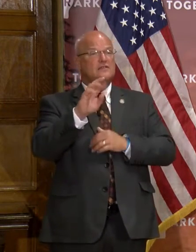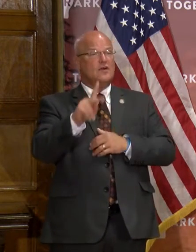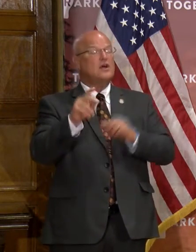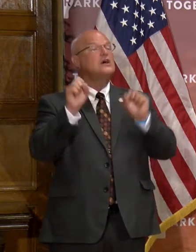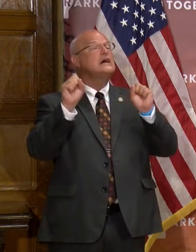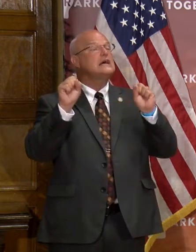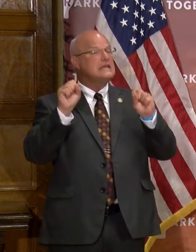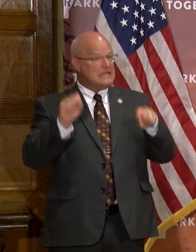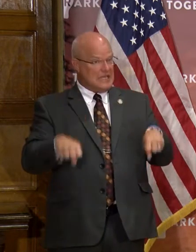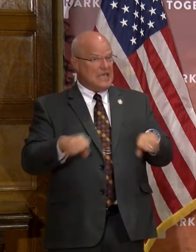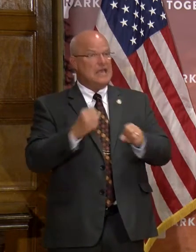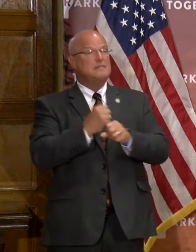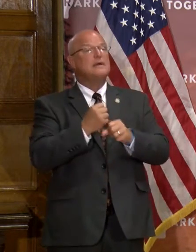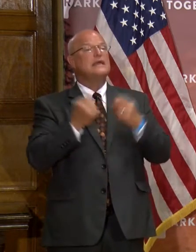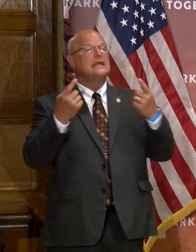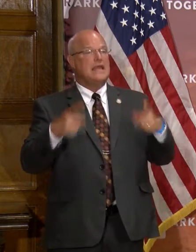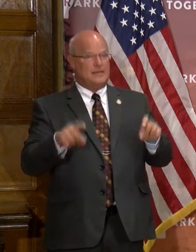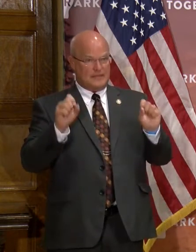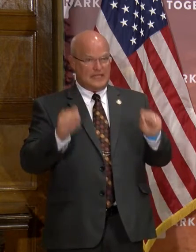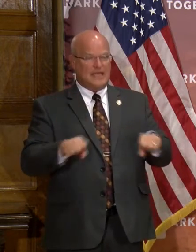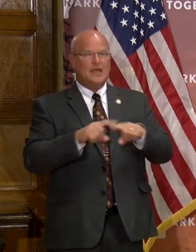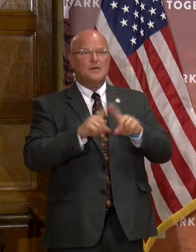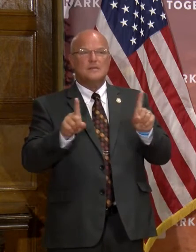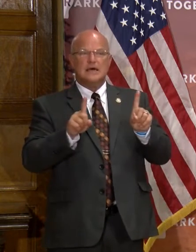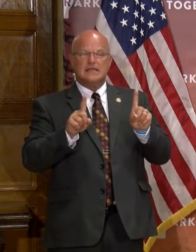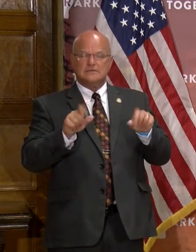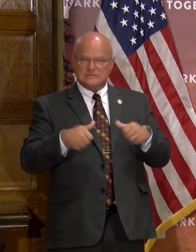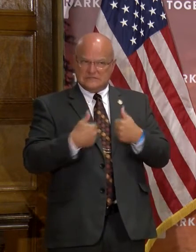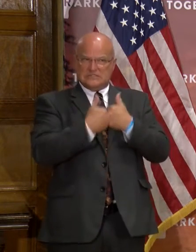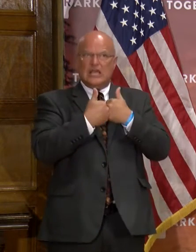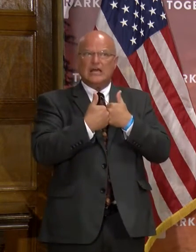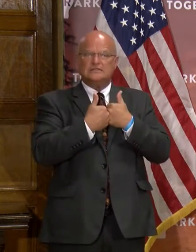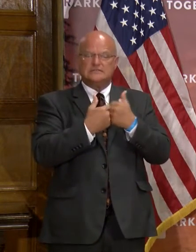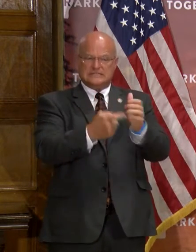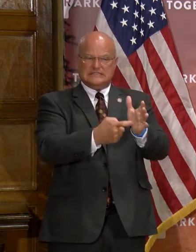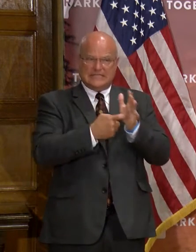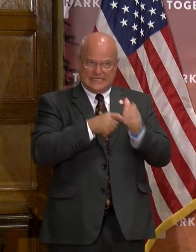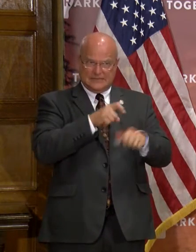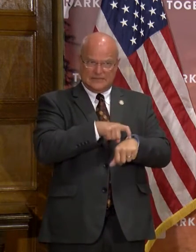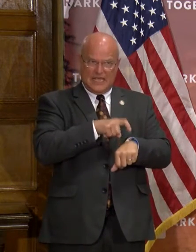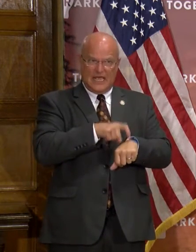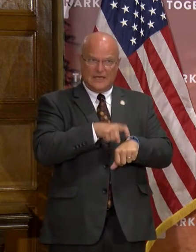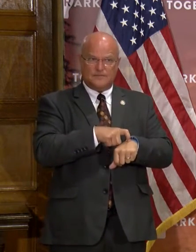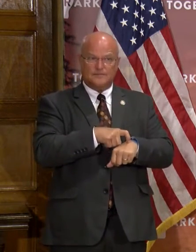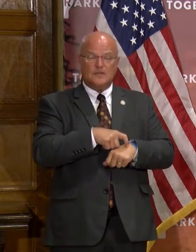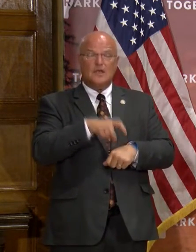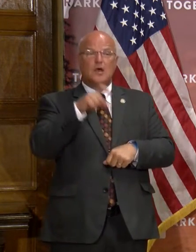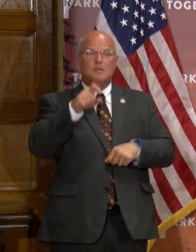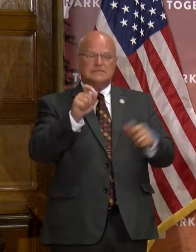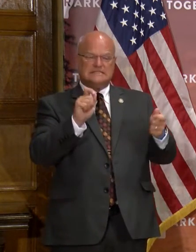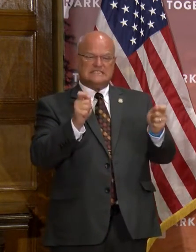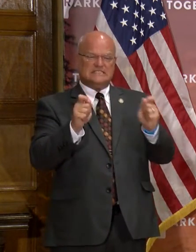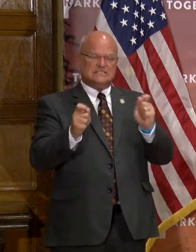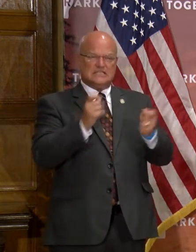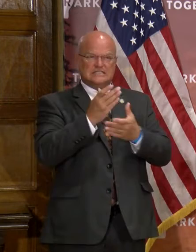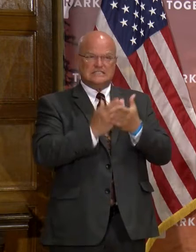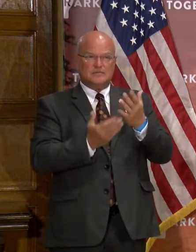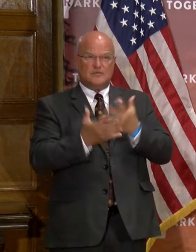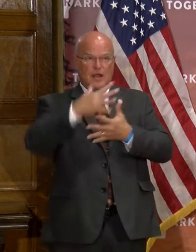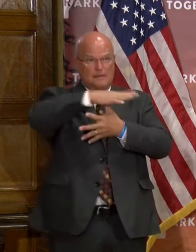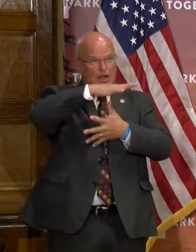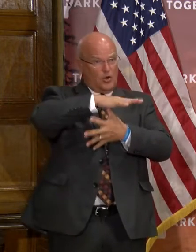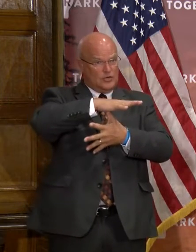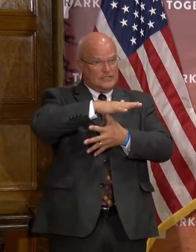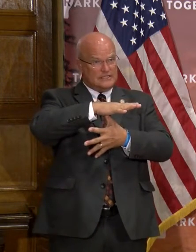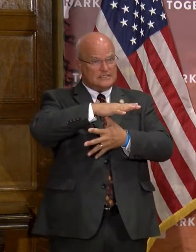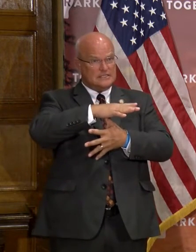Arkansas can make that happen, but it would be challenging and would take some time. We will have to adjust some of our